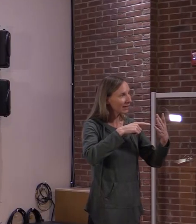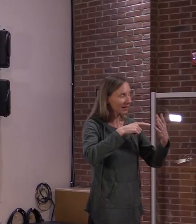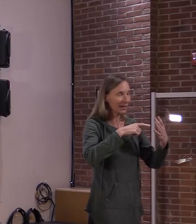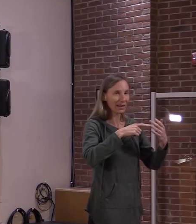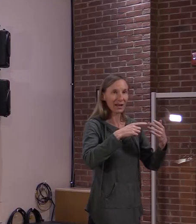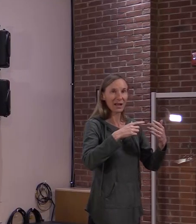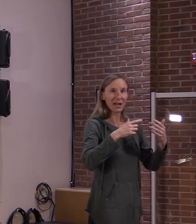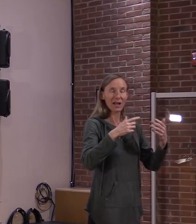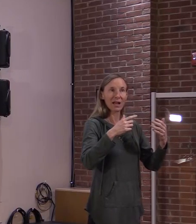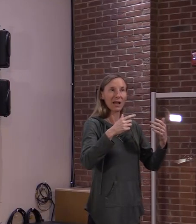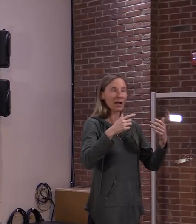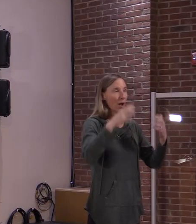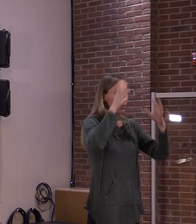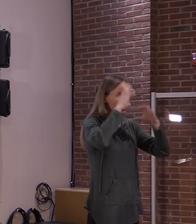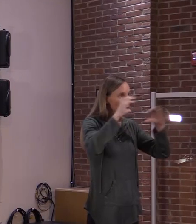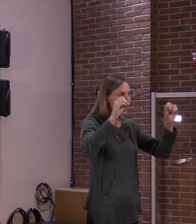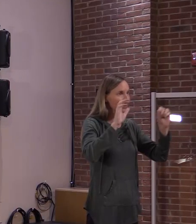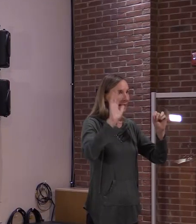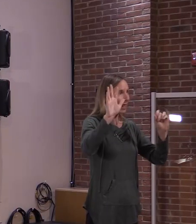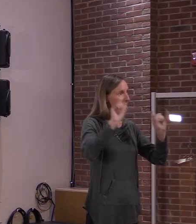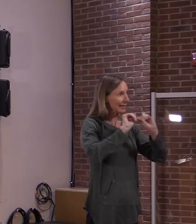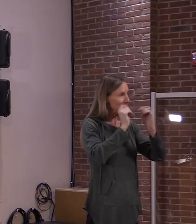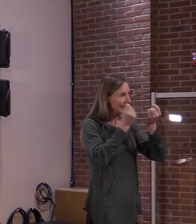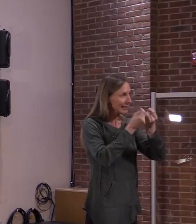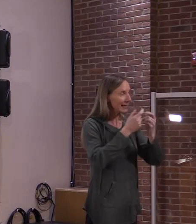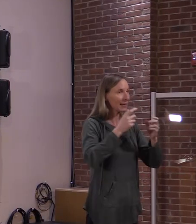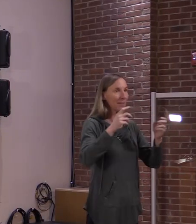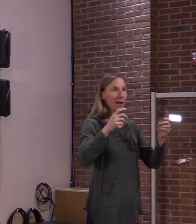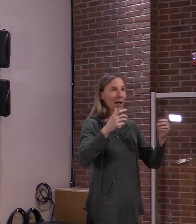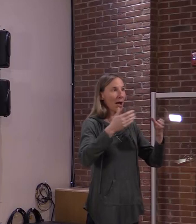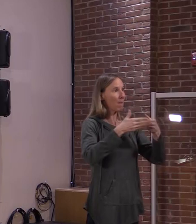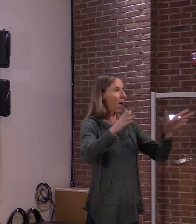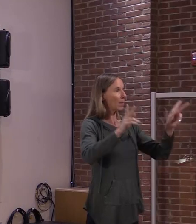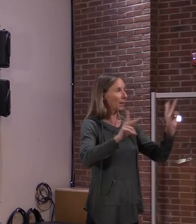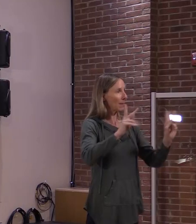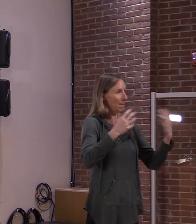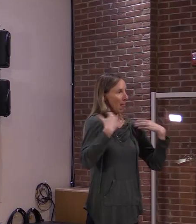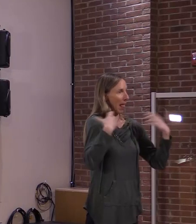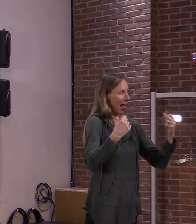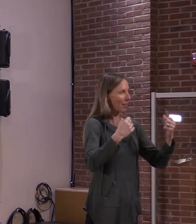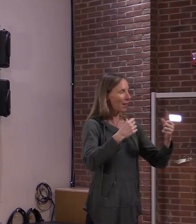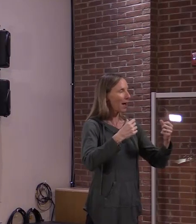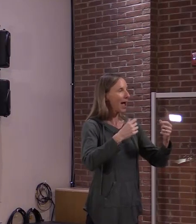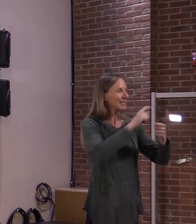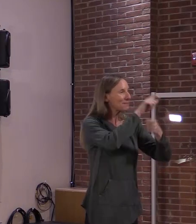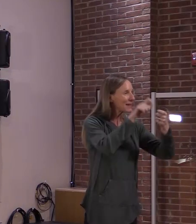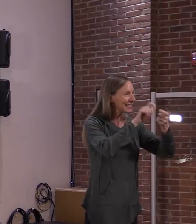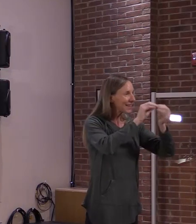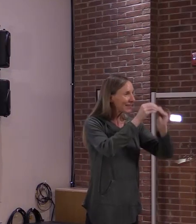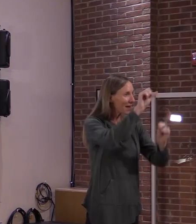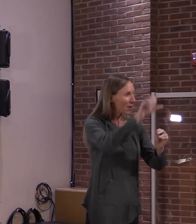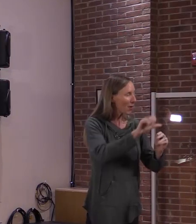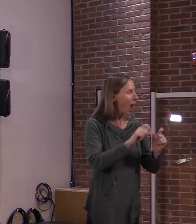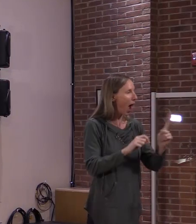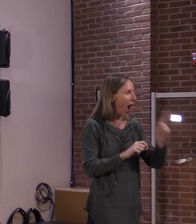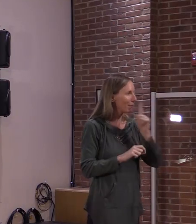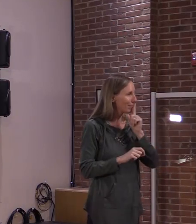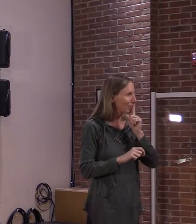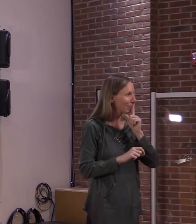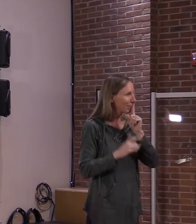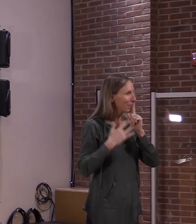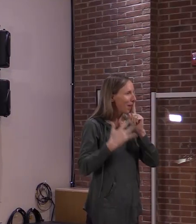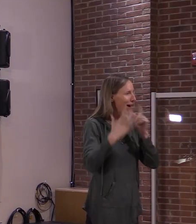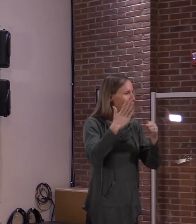or a member of the president's team or anyone actually say a specific number at this point. It's still always a